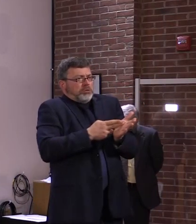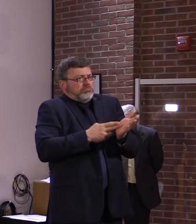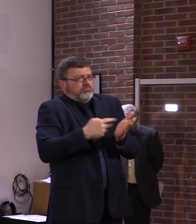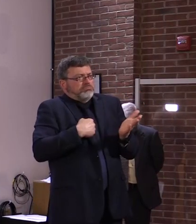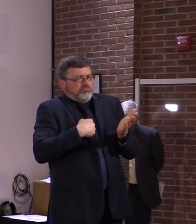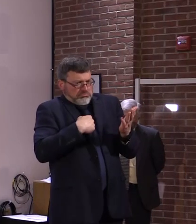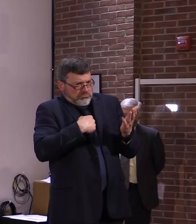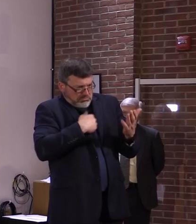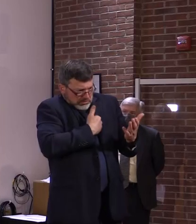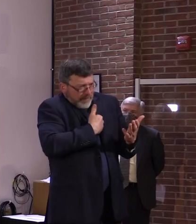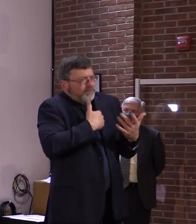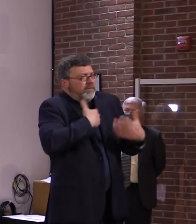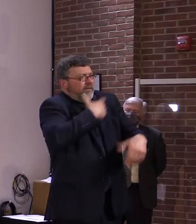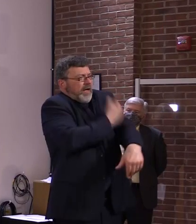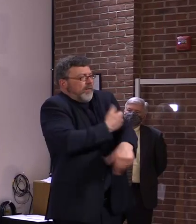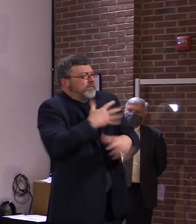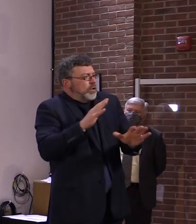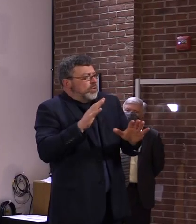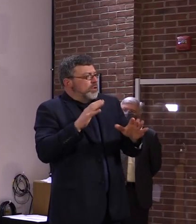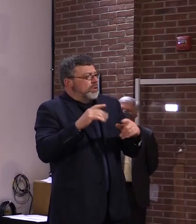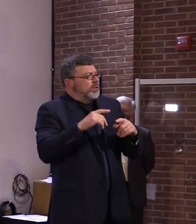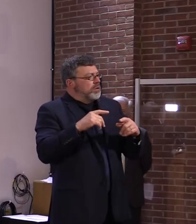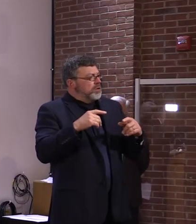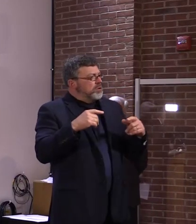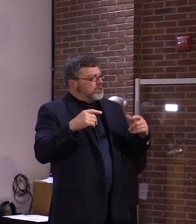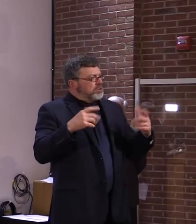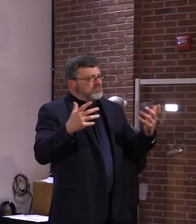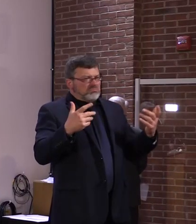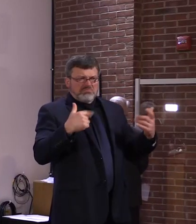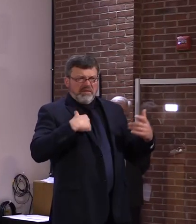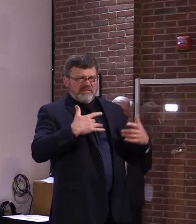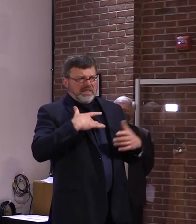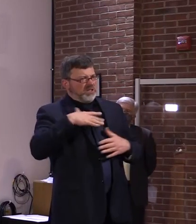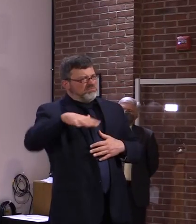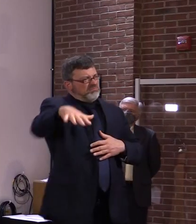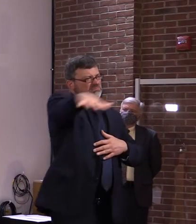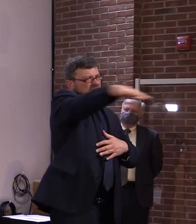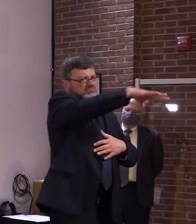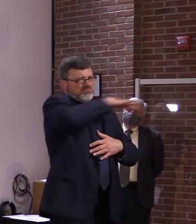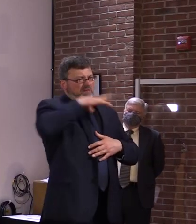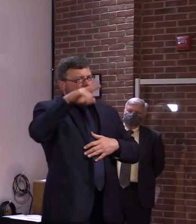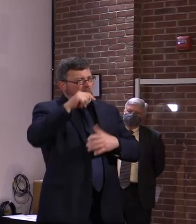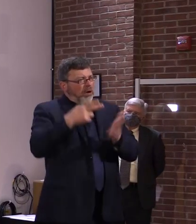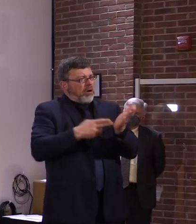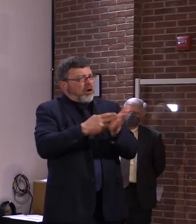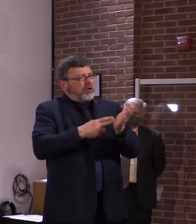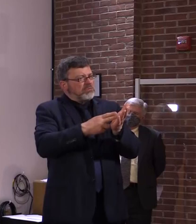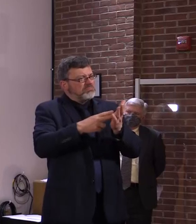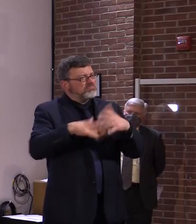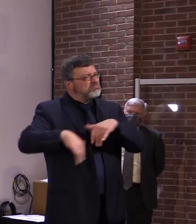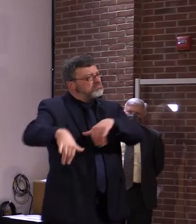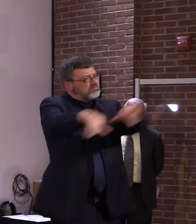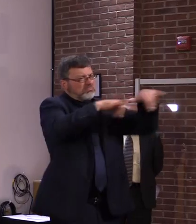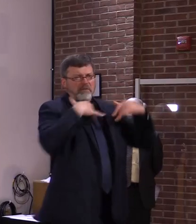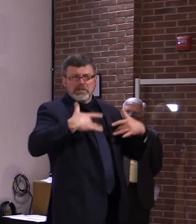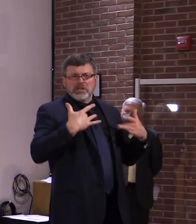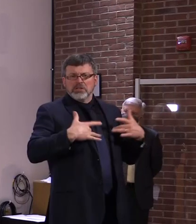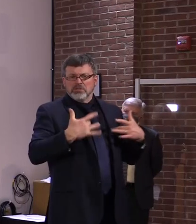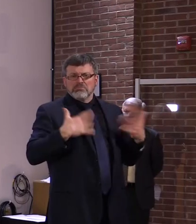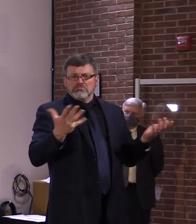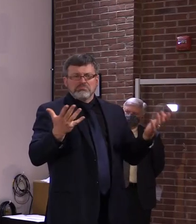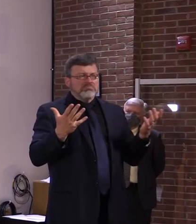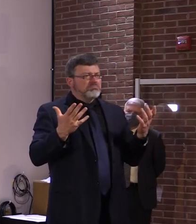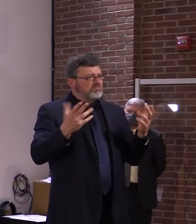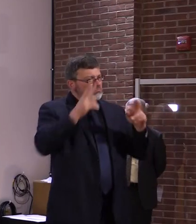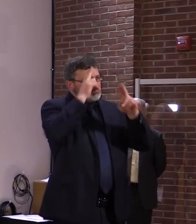It fit us, and I think that we're going to have to live with that in the process. Now,